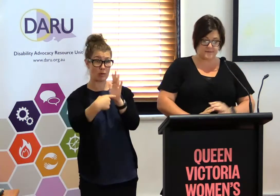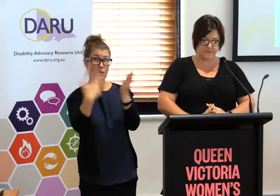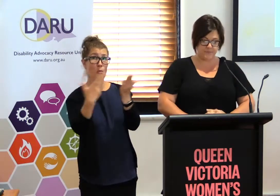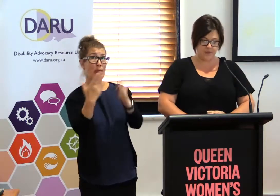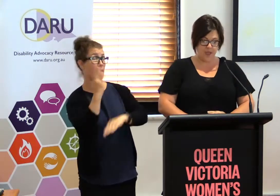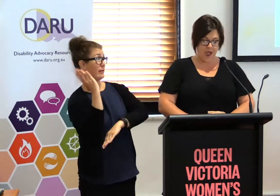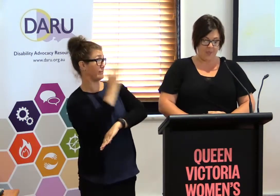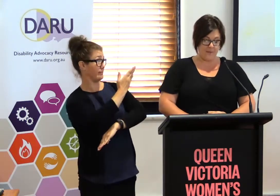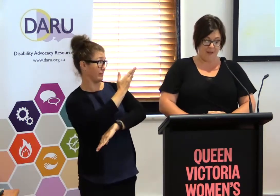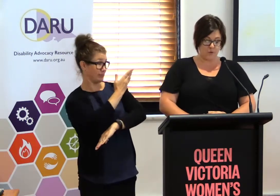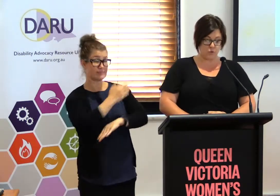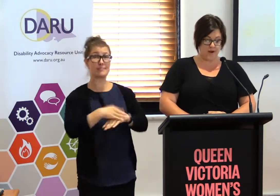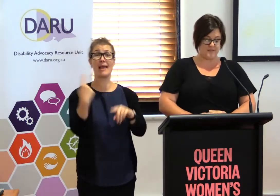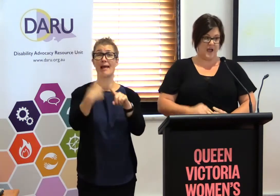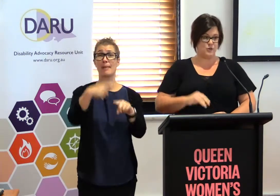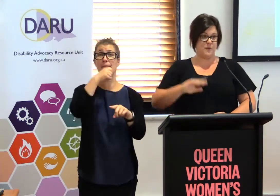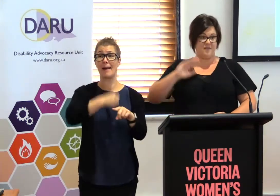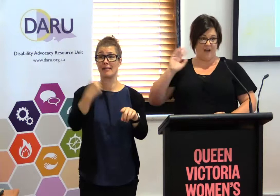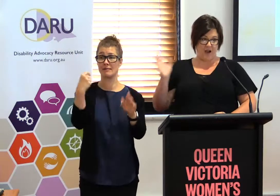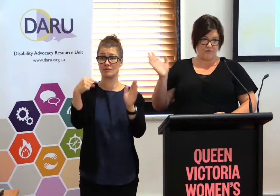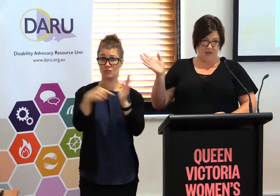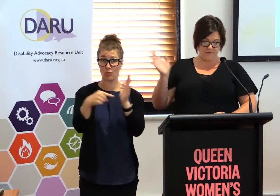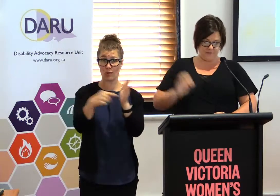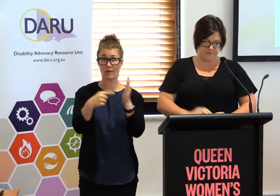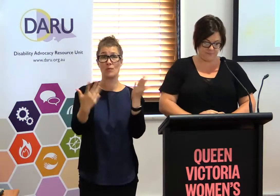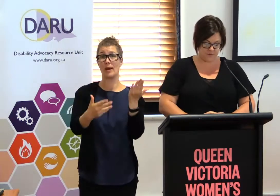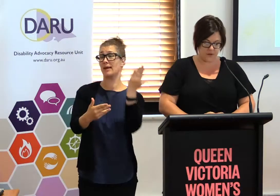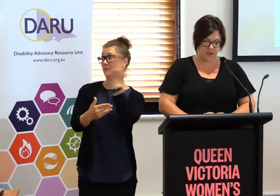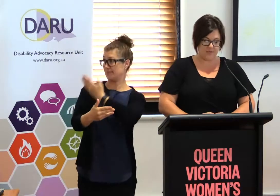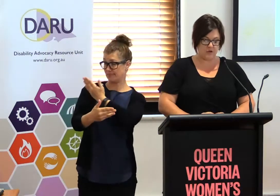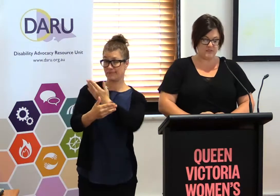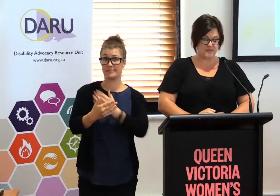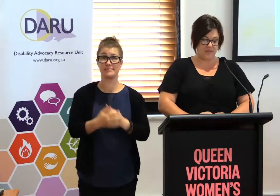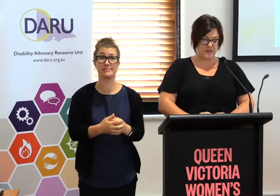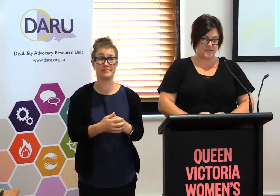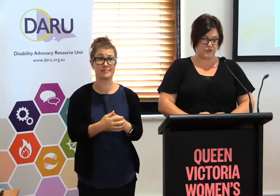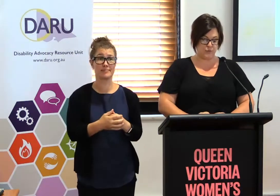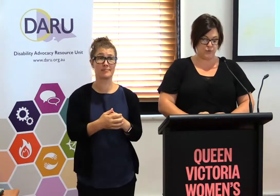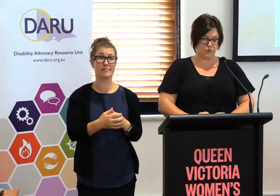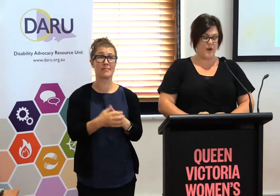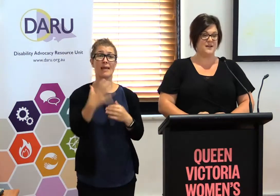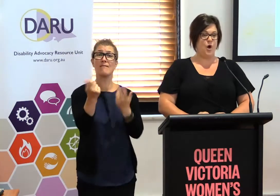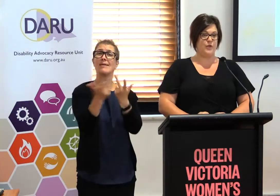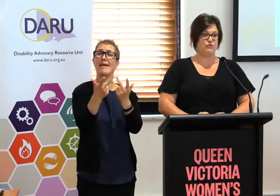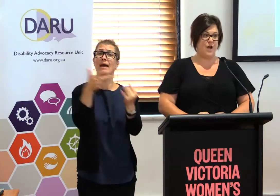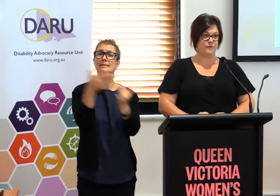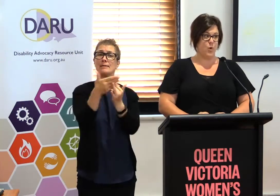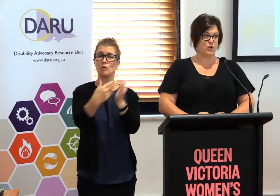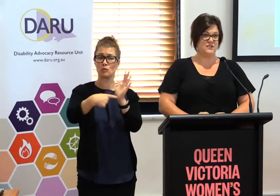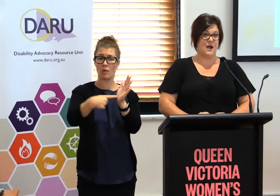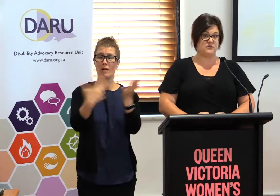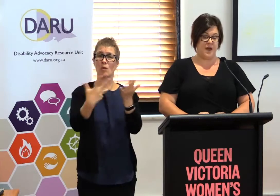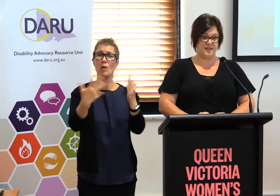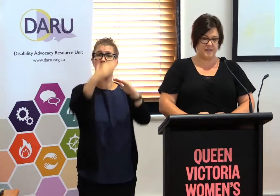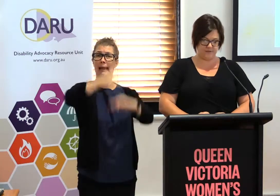right, and the male toilets are to my far left. There is another accessible toilet on the ground floor